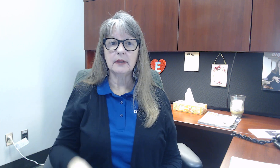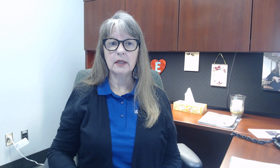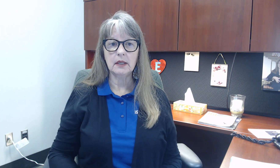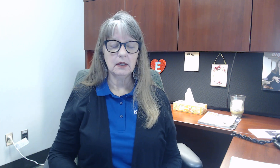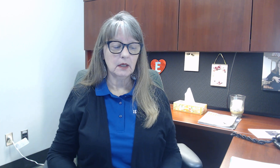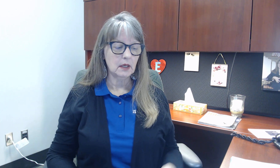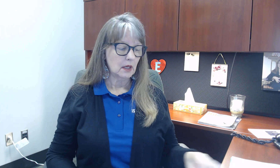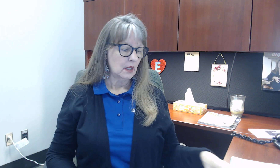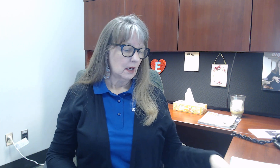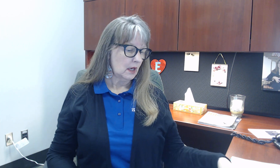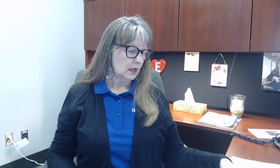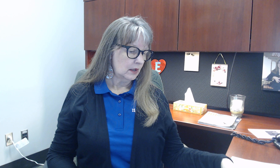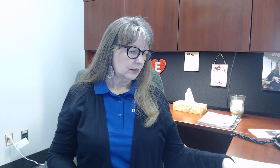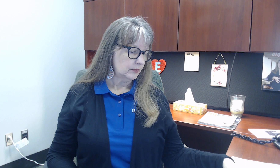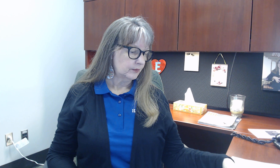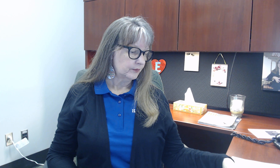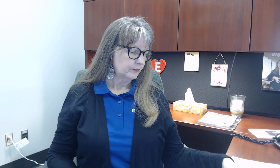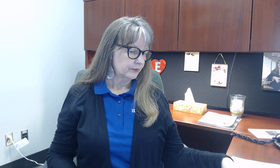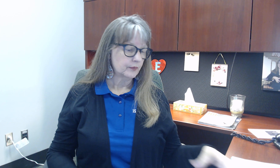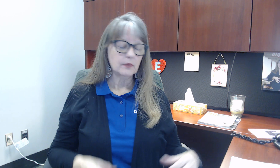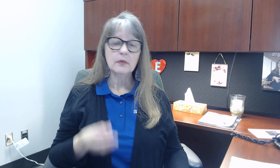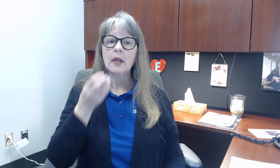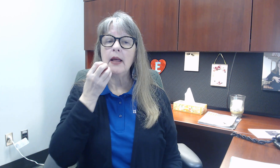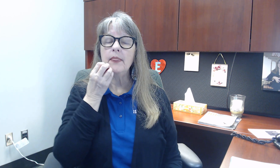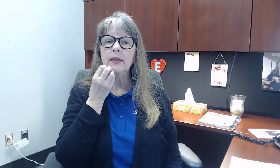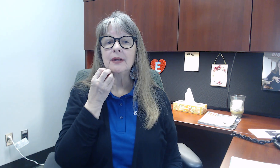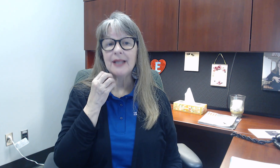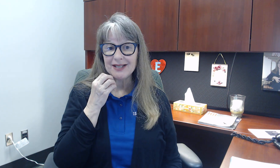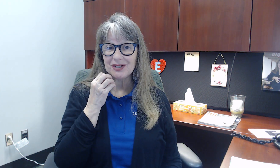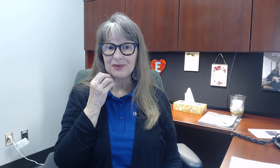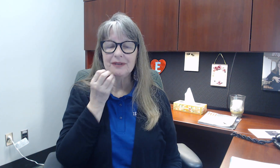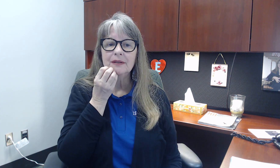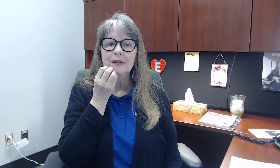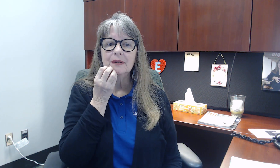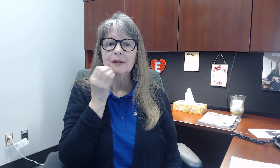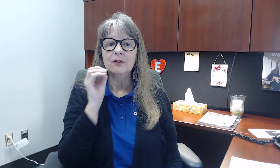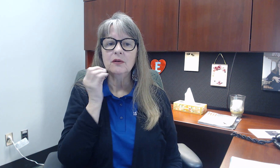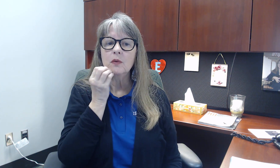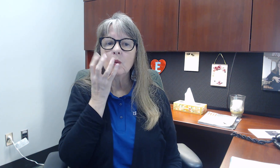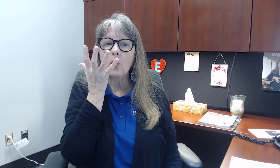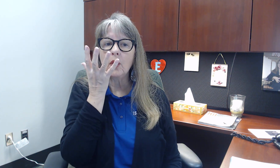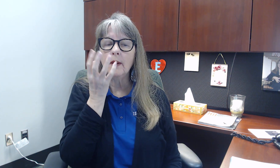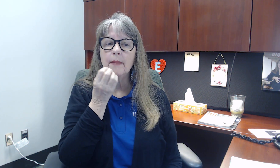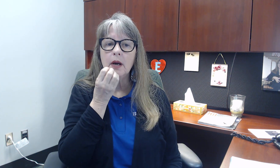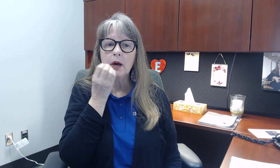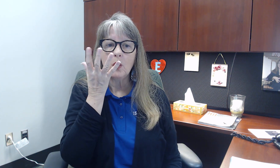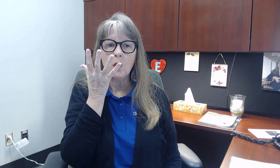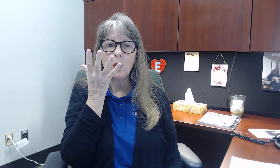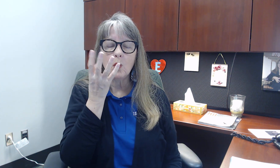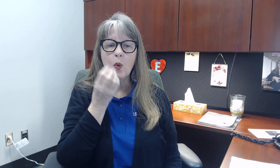thing. And then the last one, warm.